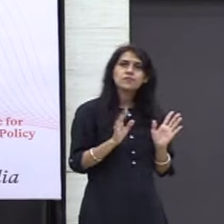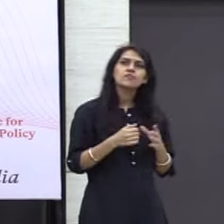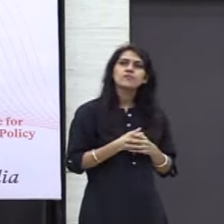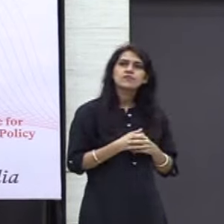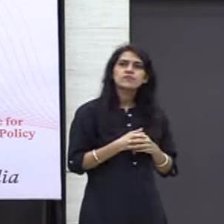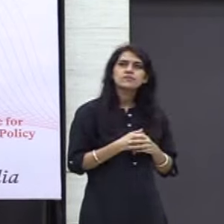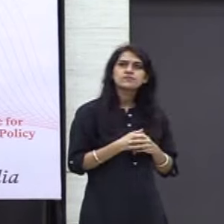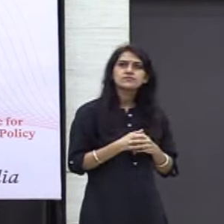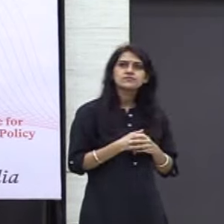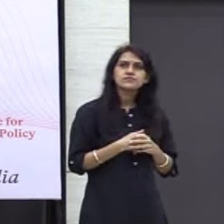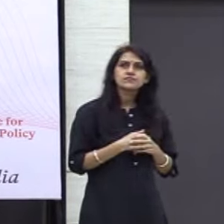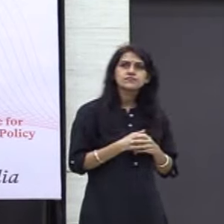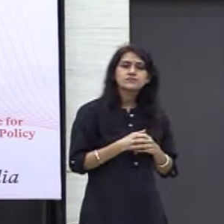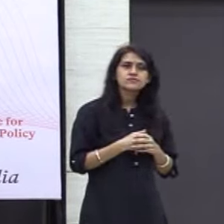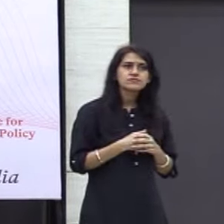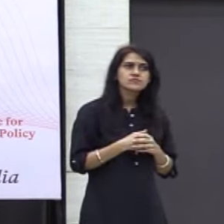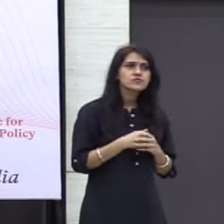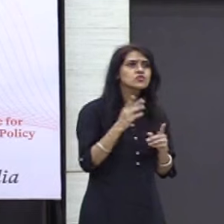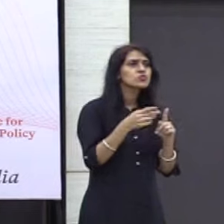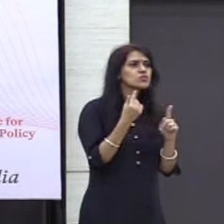by using bombs, this, that and the other,